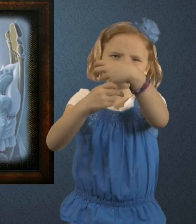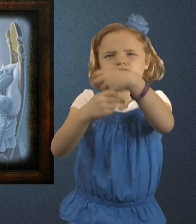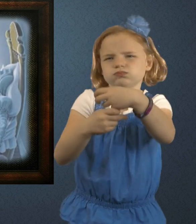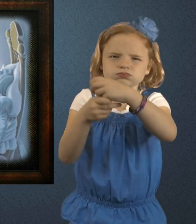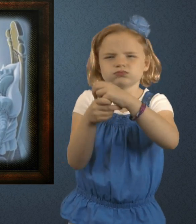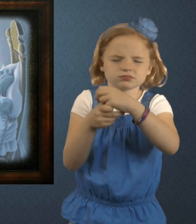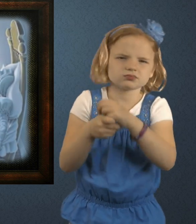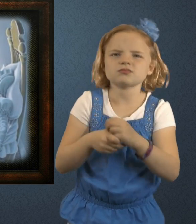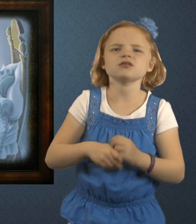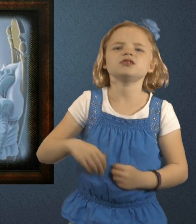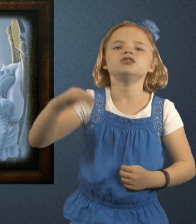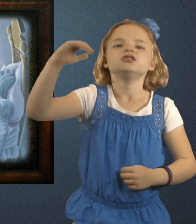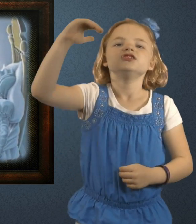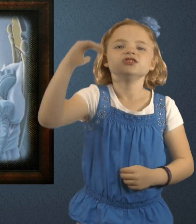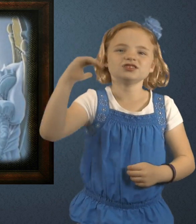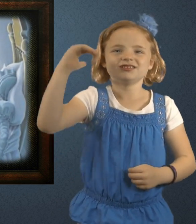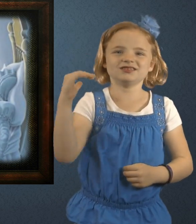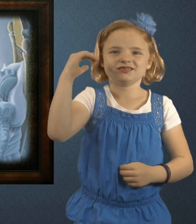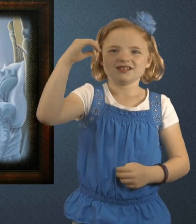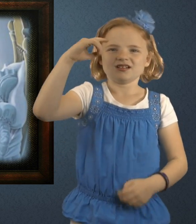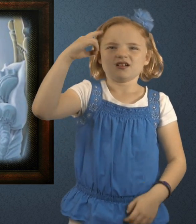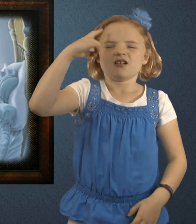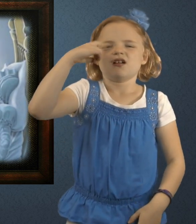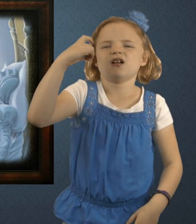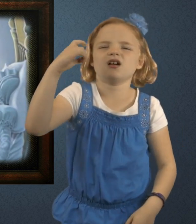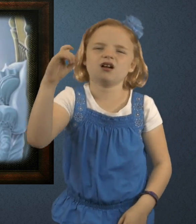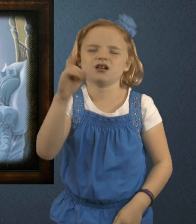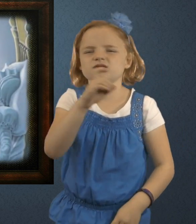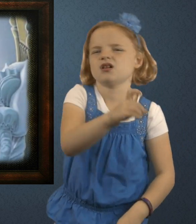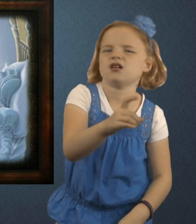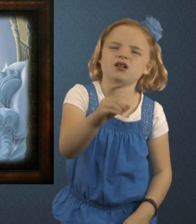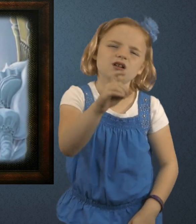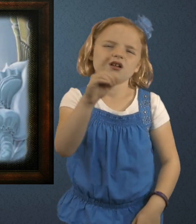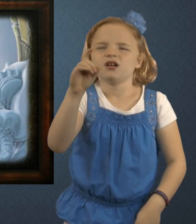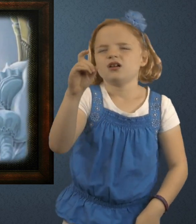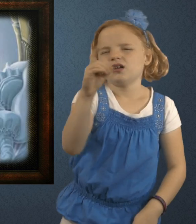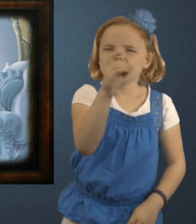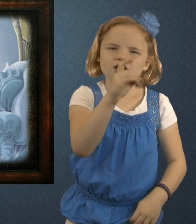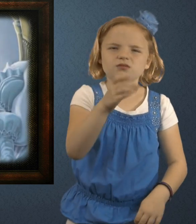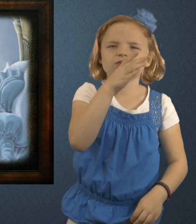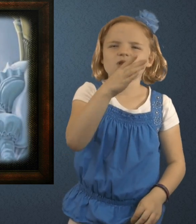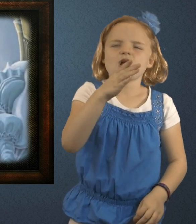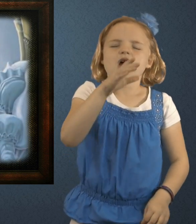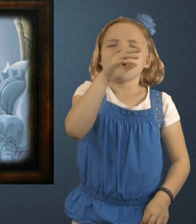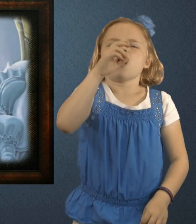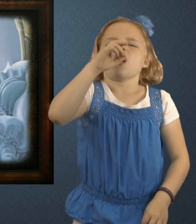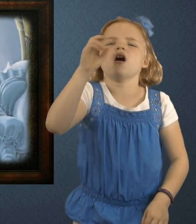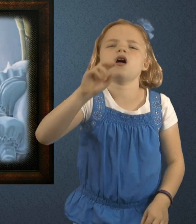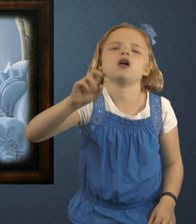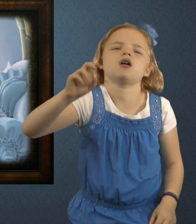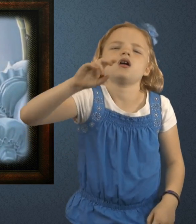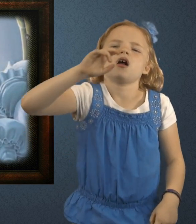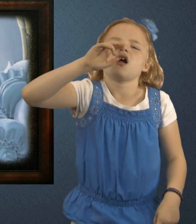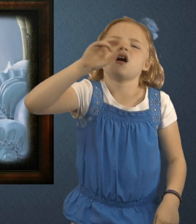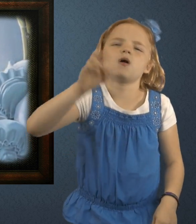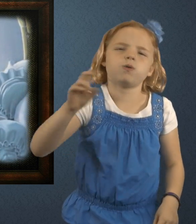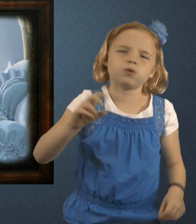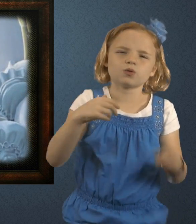On a dreaming child, on a snoring granny,